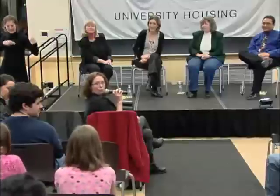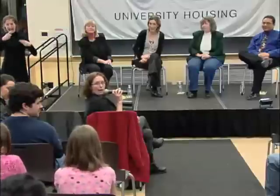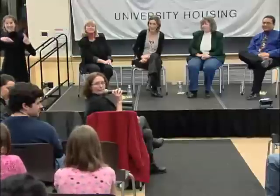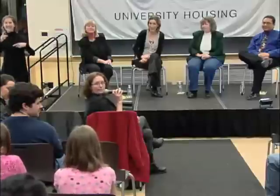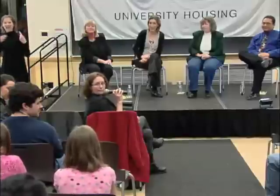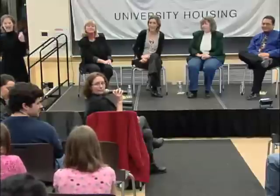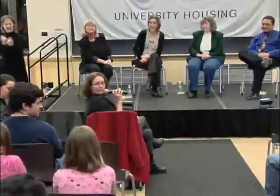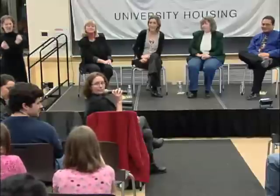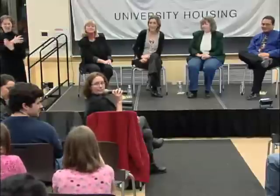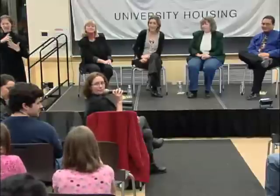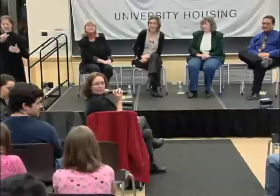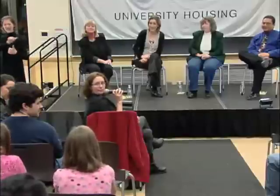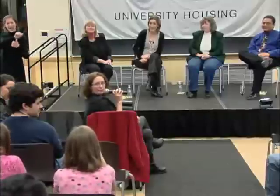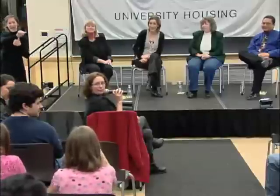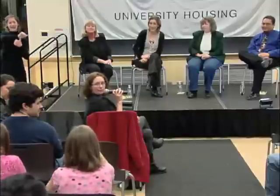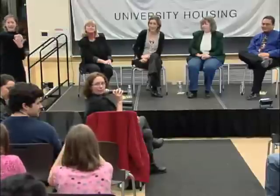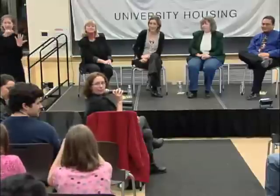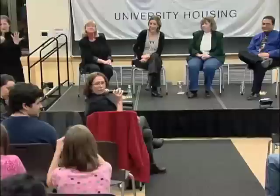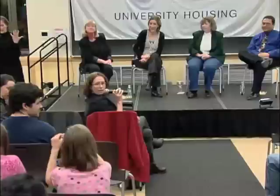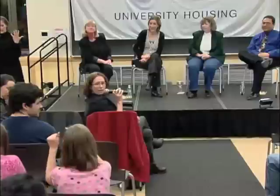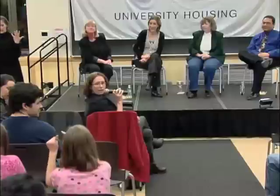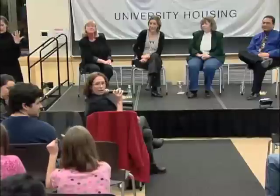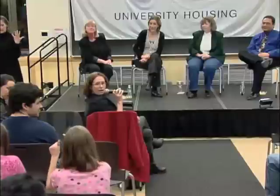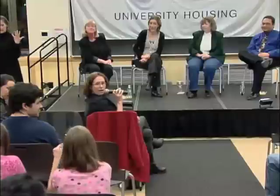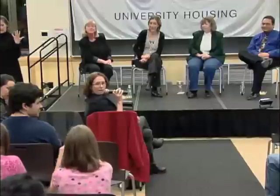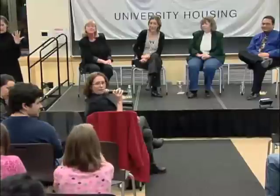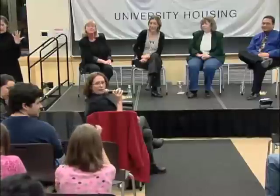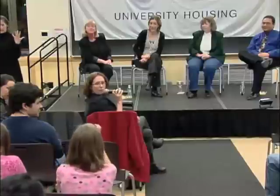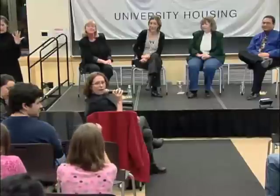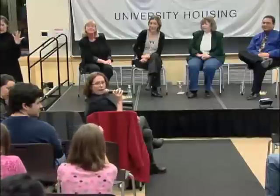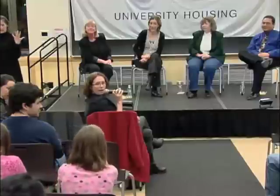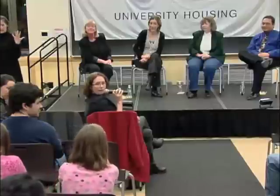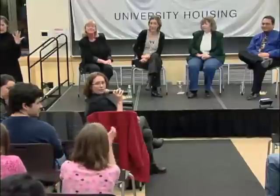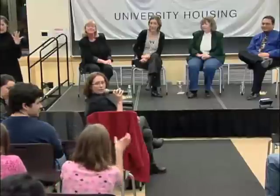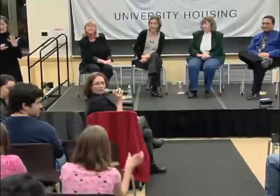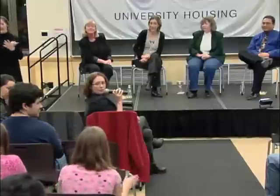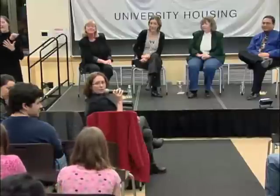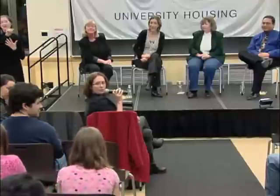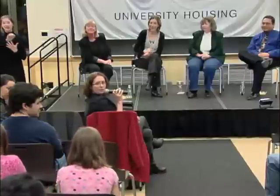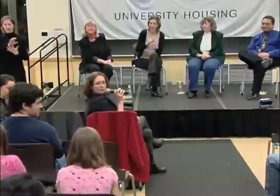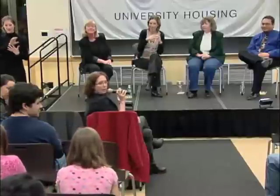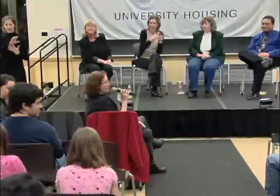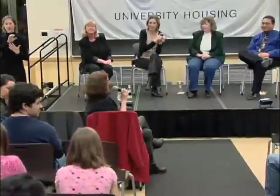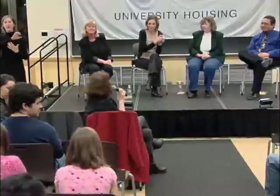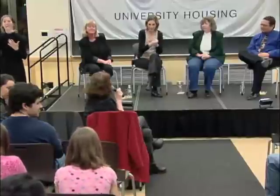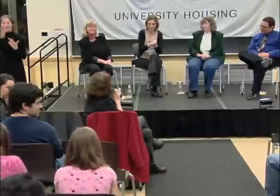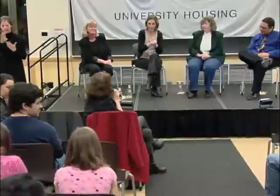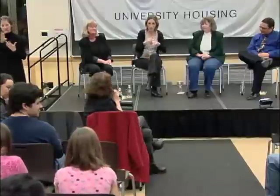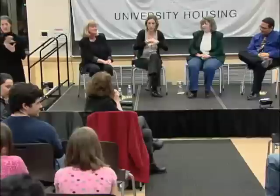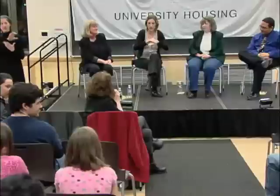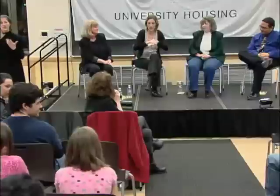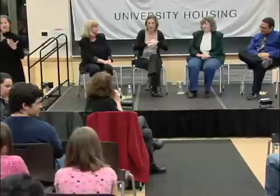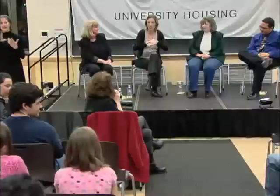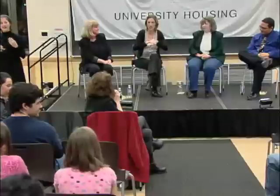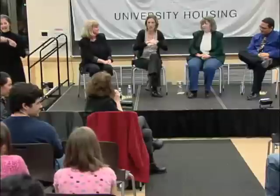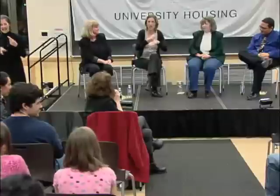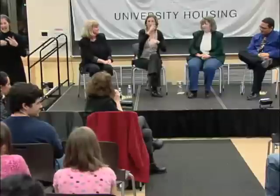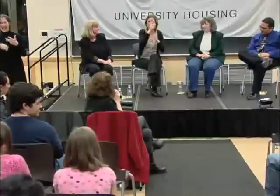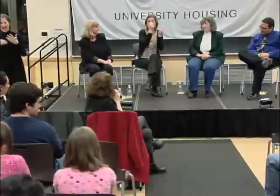A to Z. And then I will add the ABC part 2, and we'll change it. Heidi says change